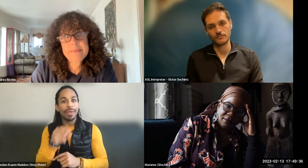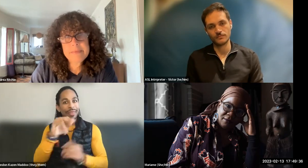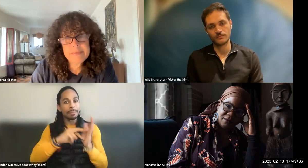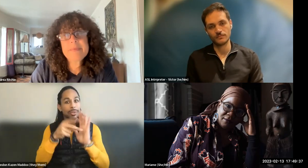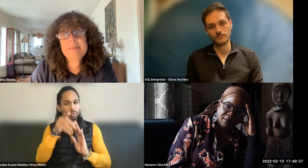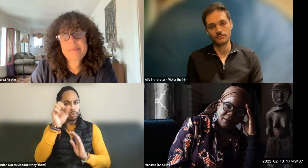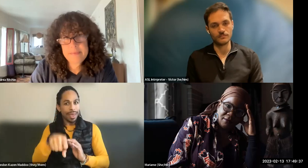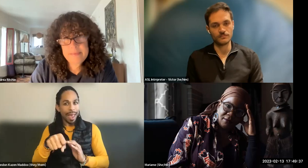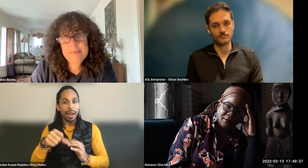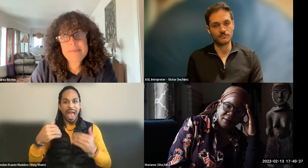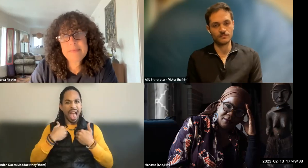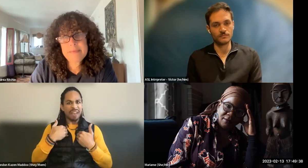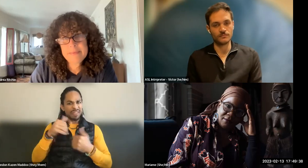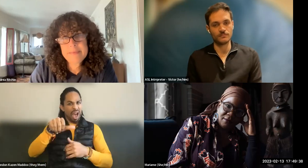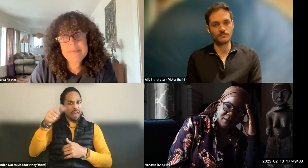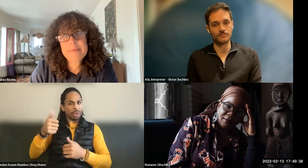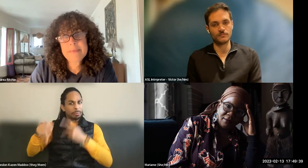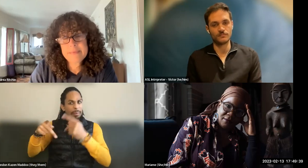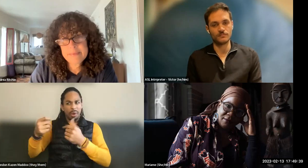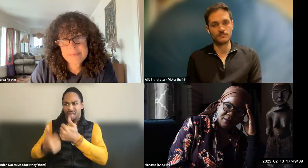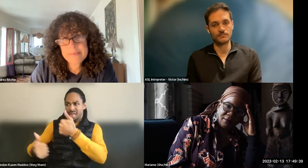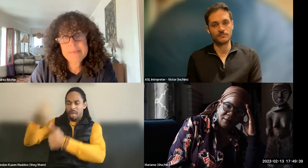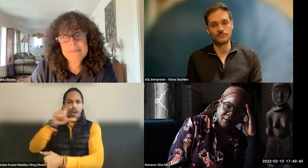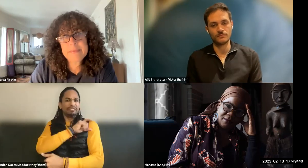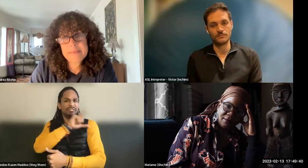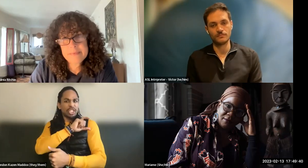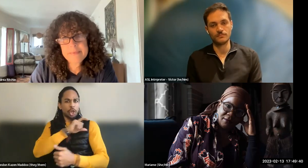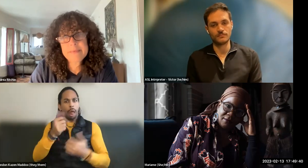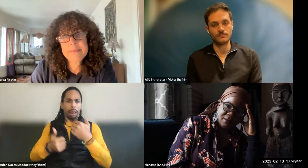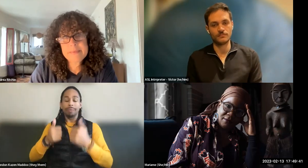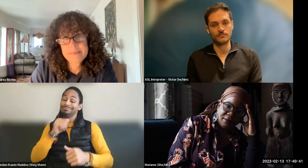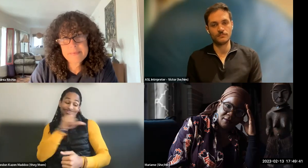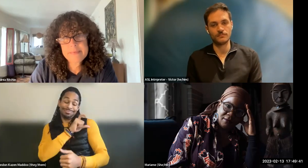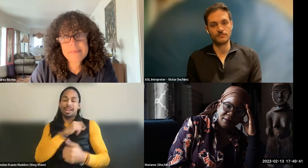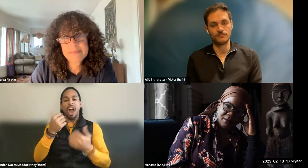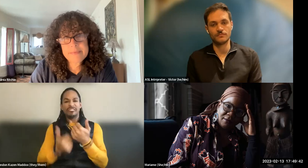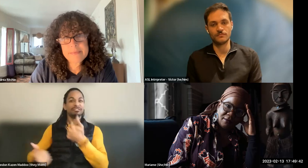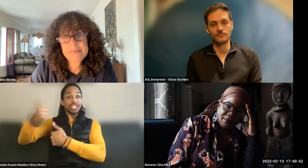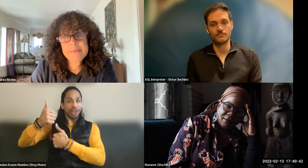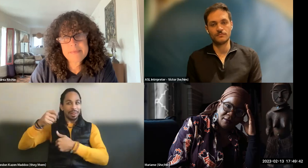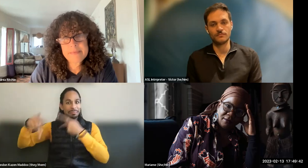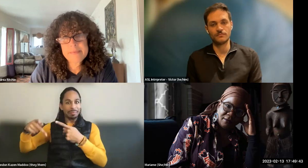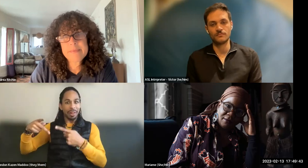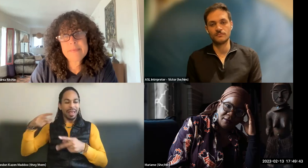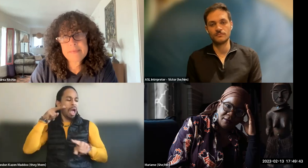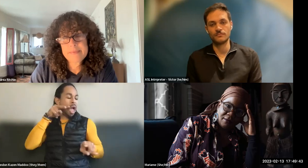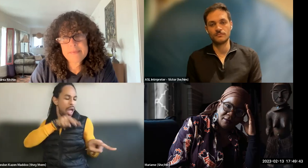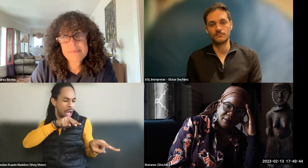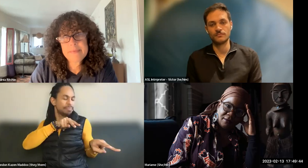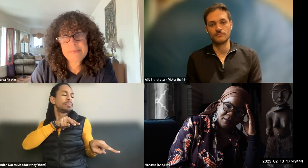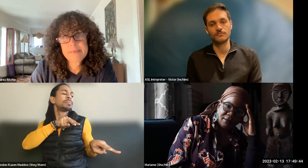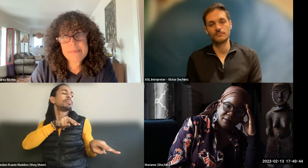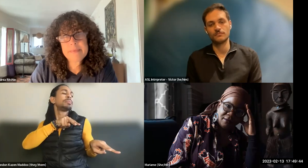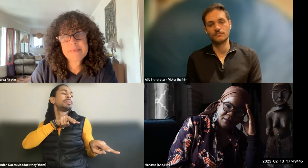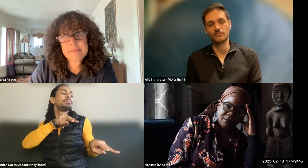all sorts of officials for all sorts of things that are unrelated to quote unquote crime per se,